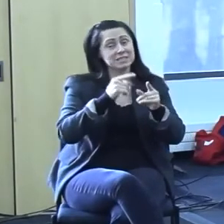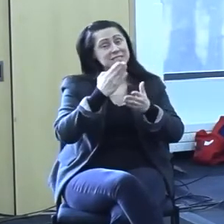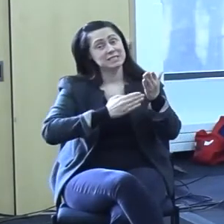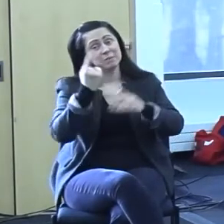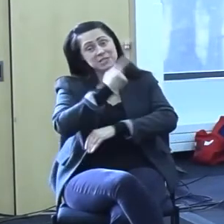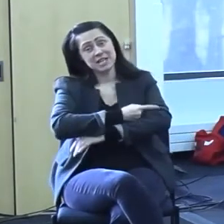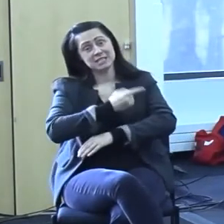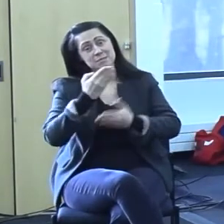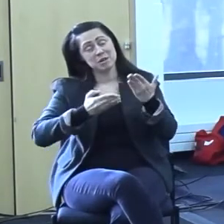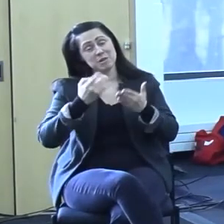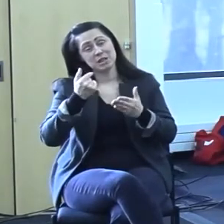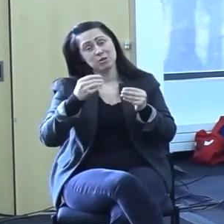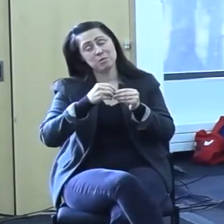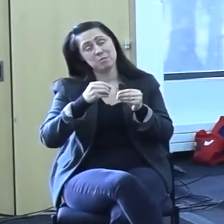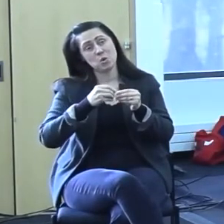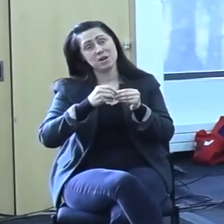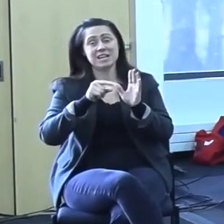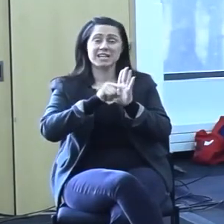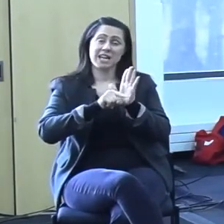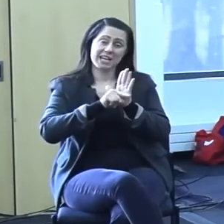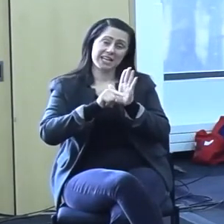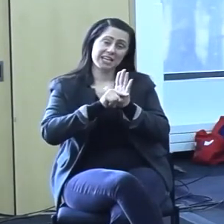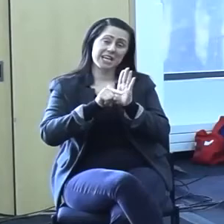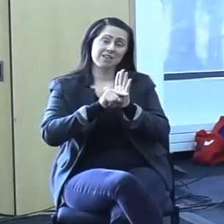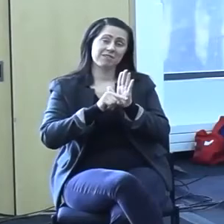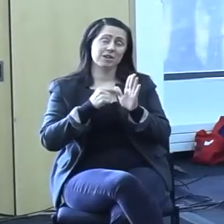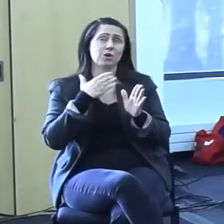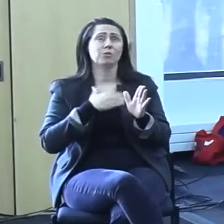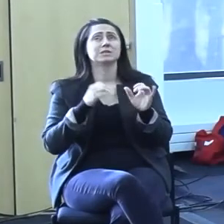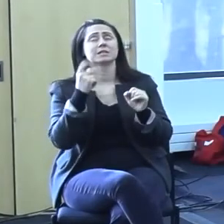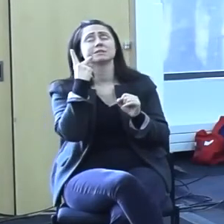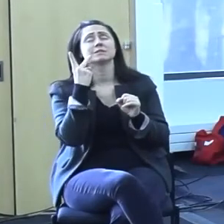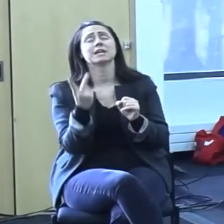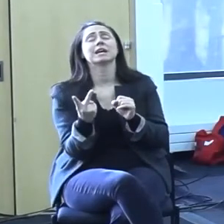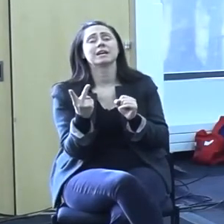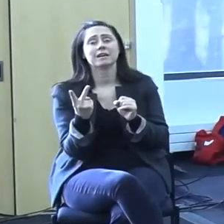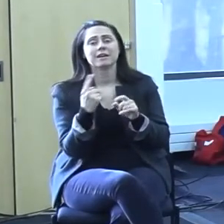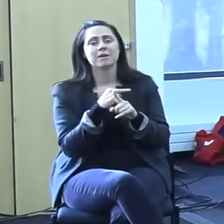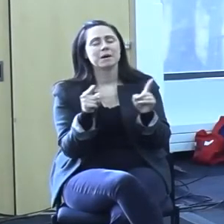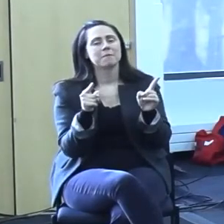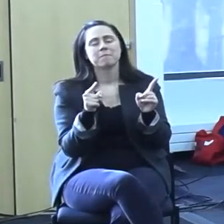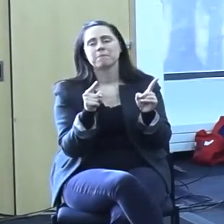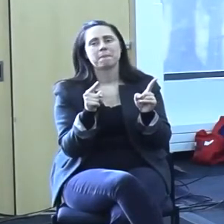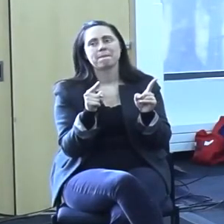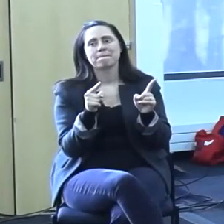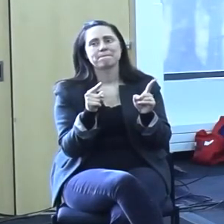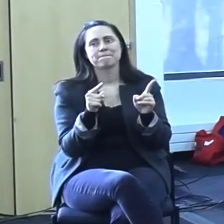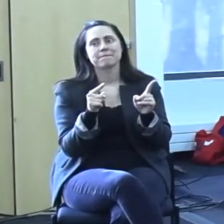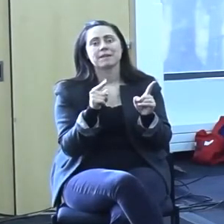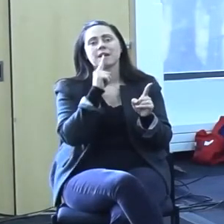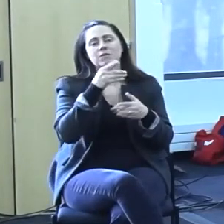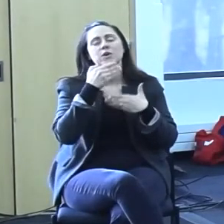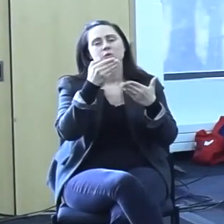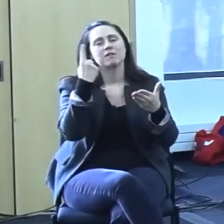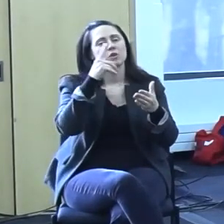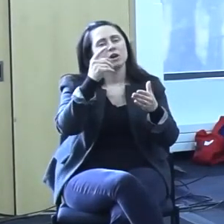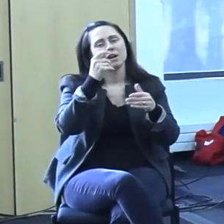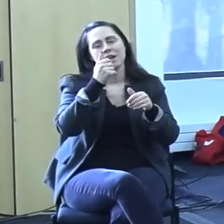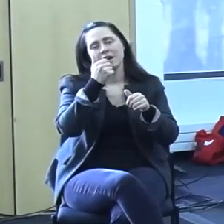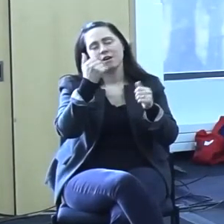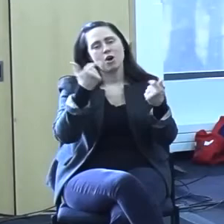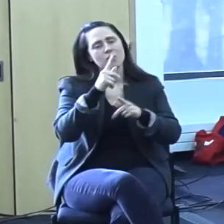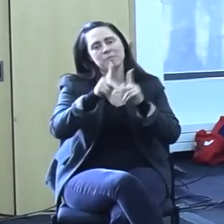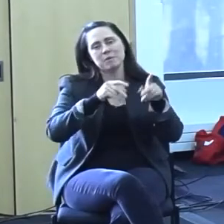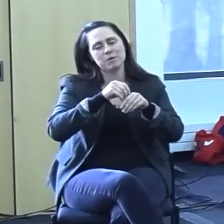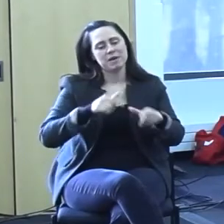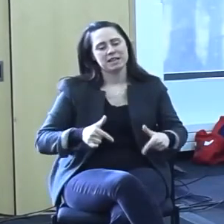be a little bit more negative or just wishing I could see or something like that. But just I'm very grateful for everyone in